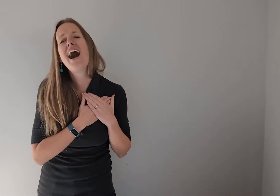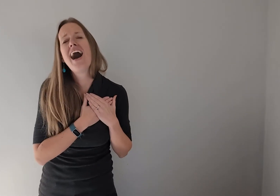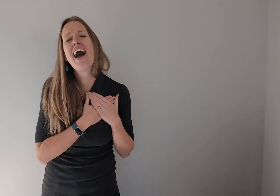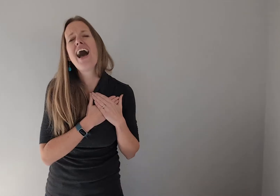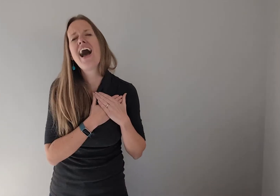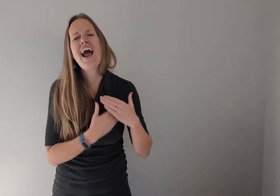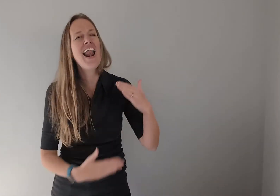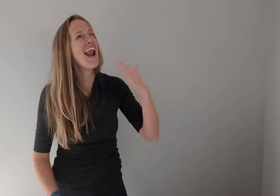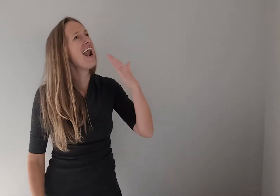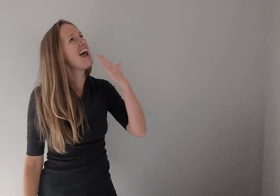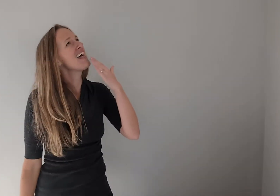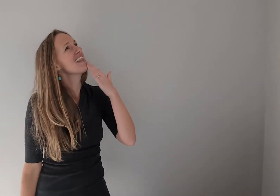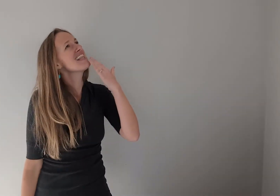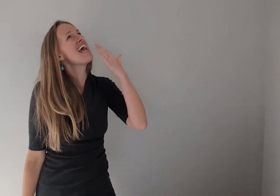you, Jesus.